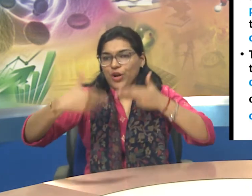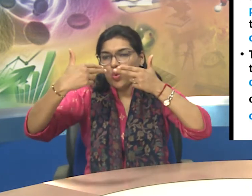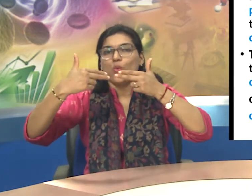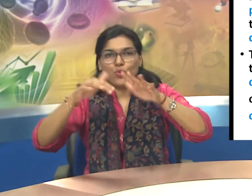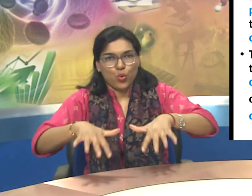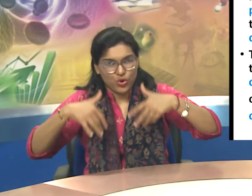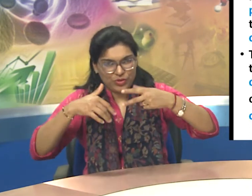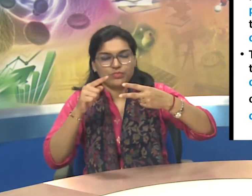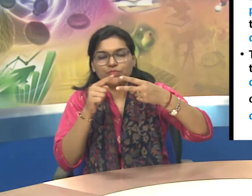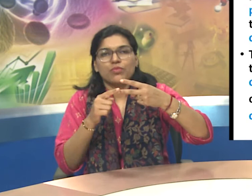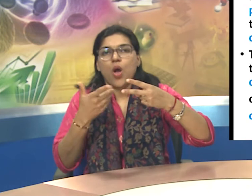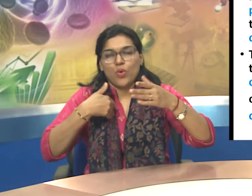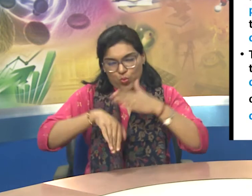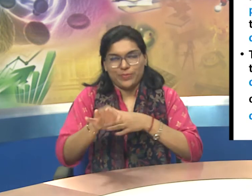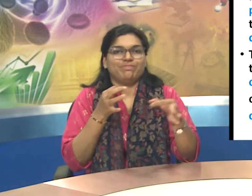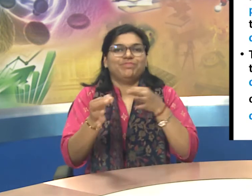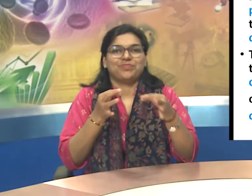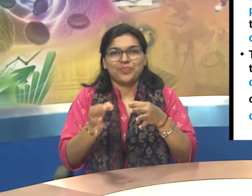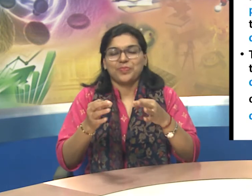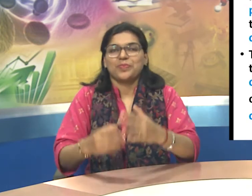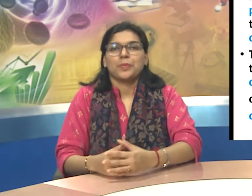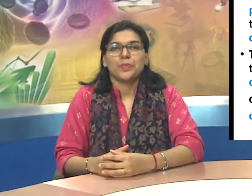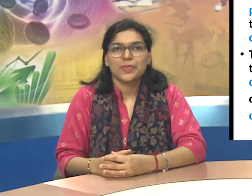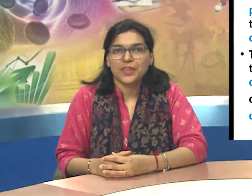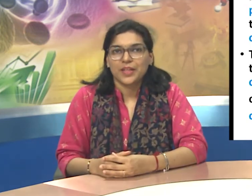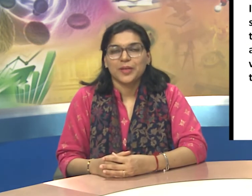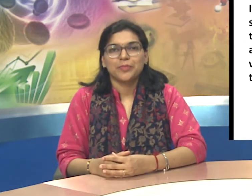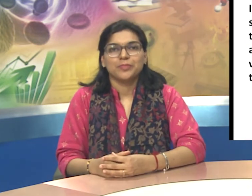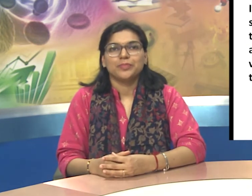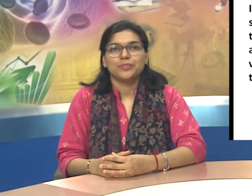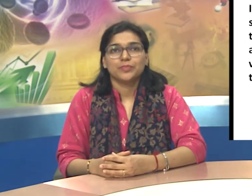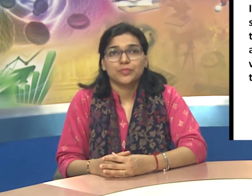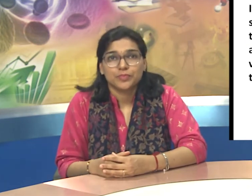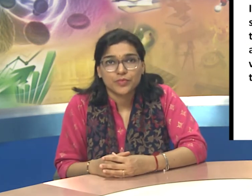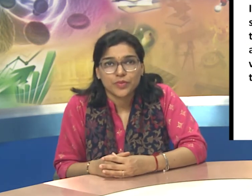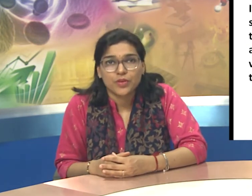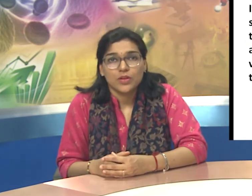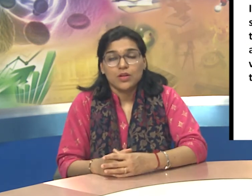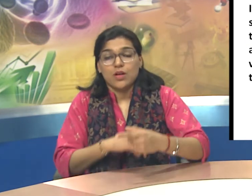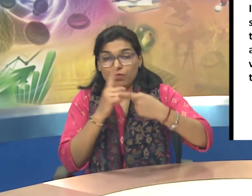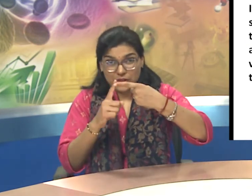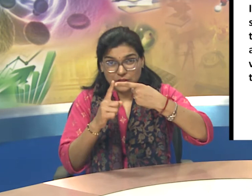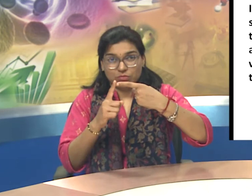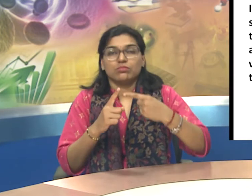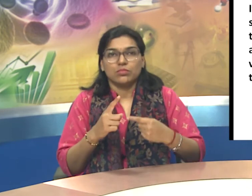teleconferencing. One, audio conferencing and other,